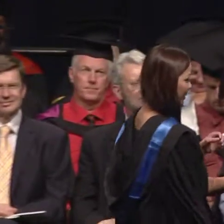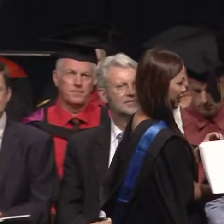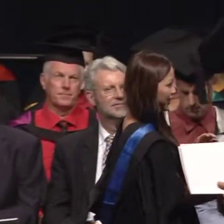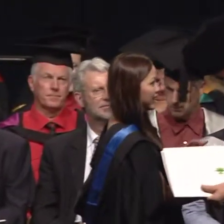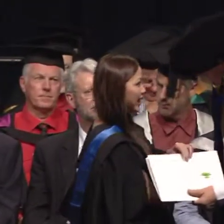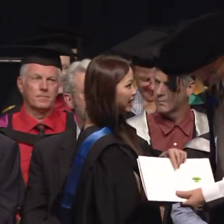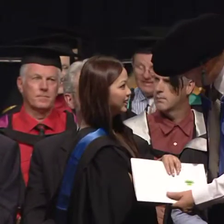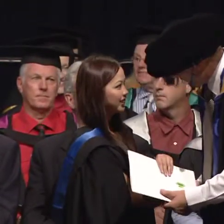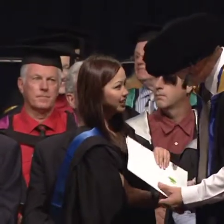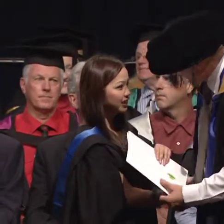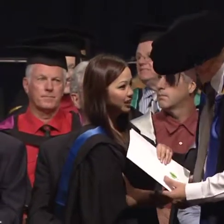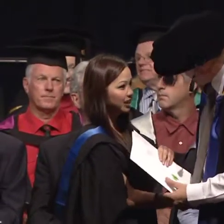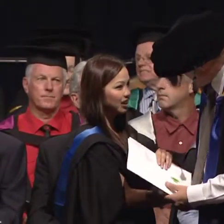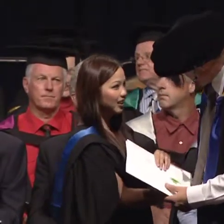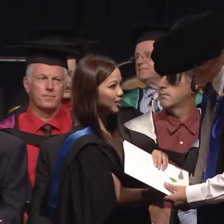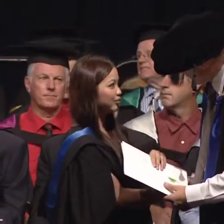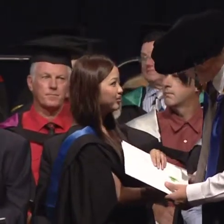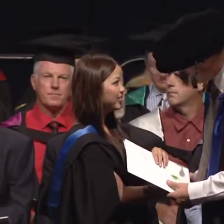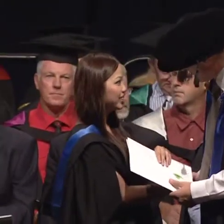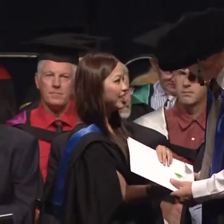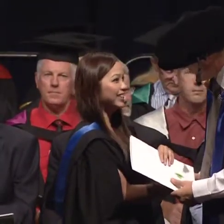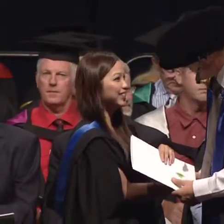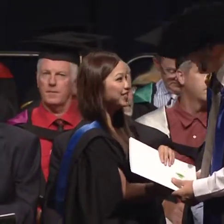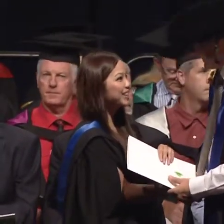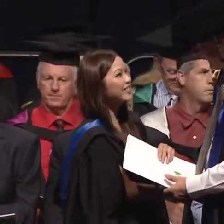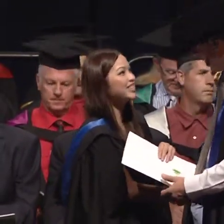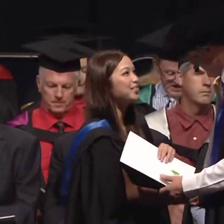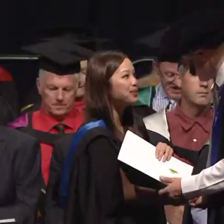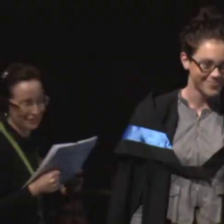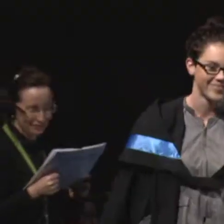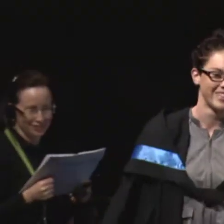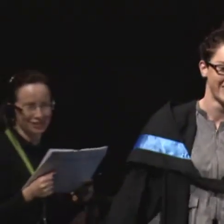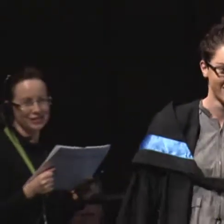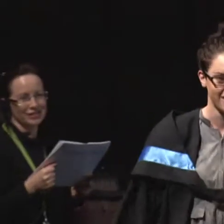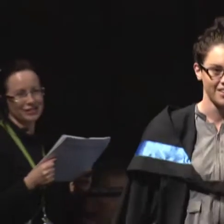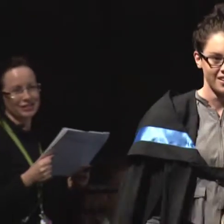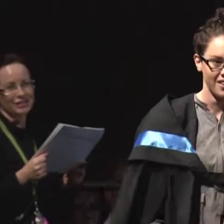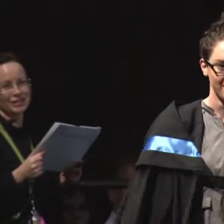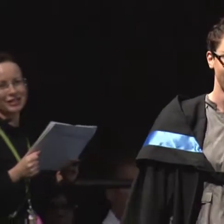And the final Diploma of Justice Administration student is Susan Wright.